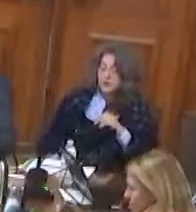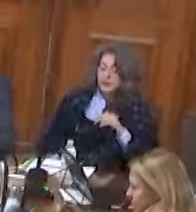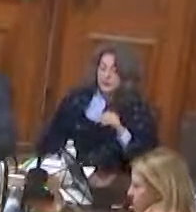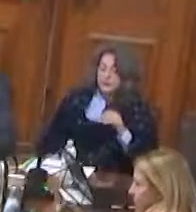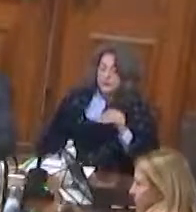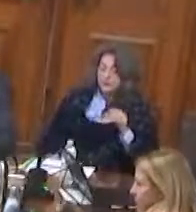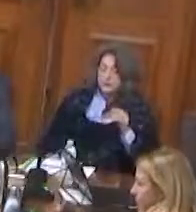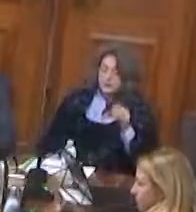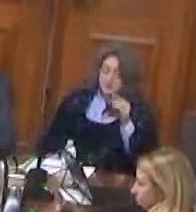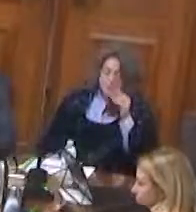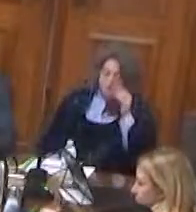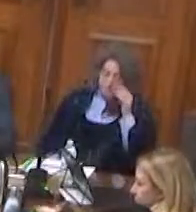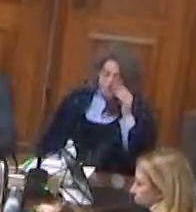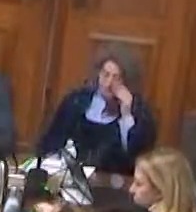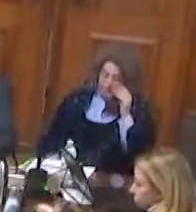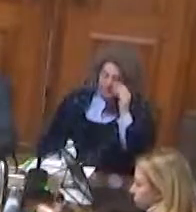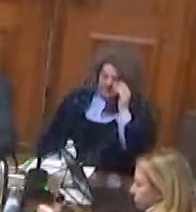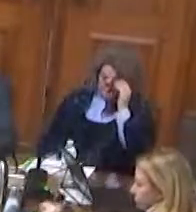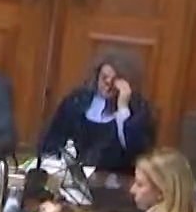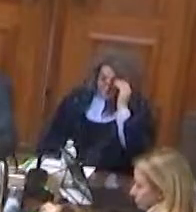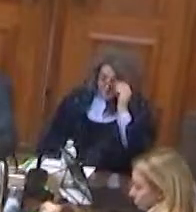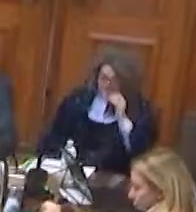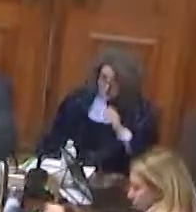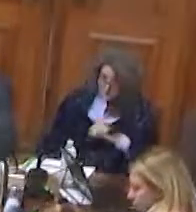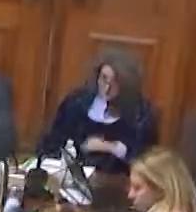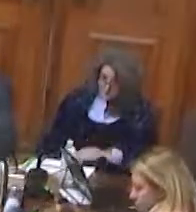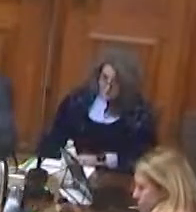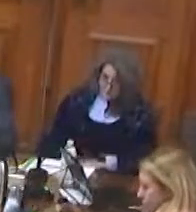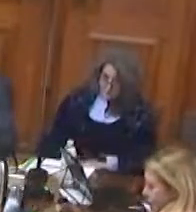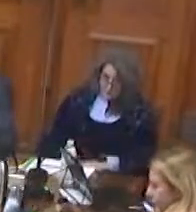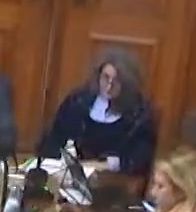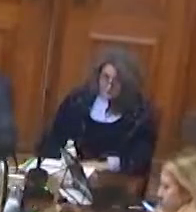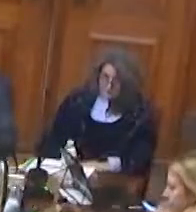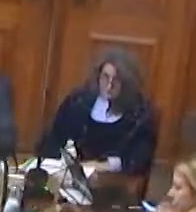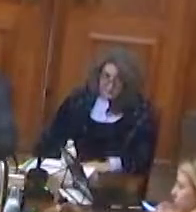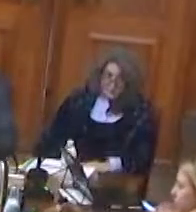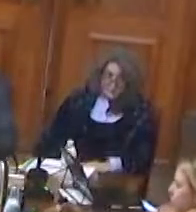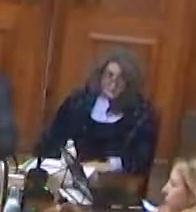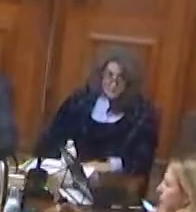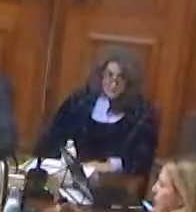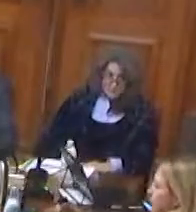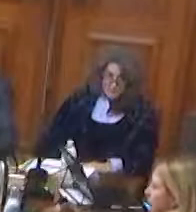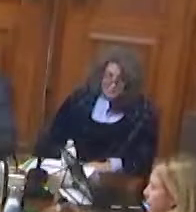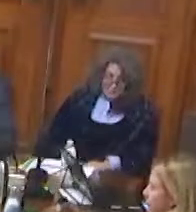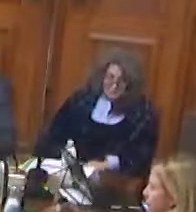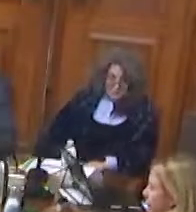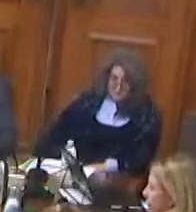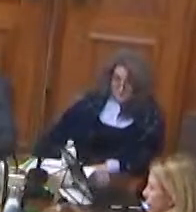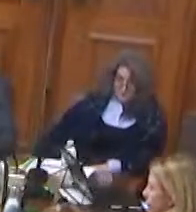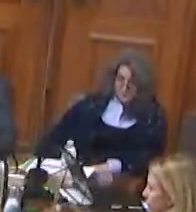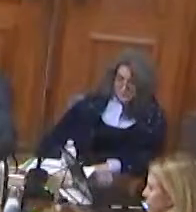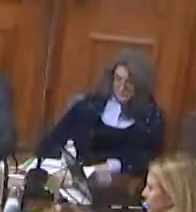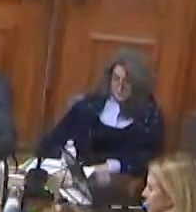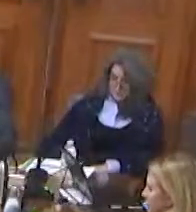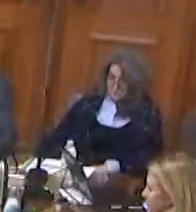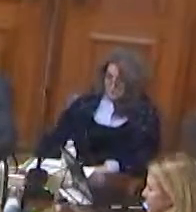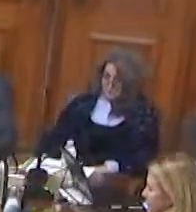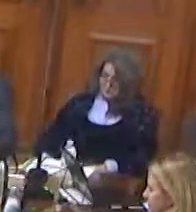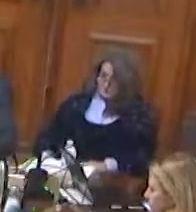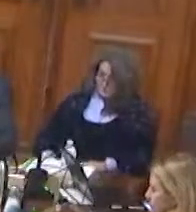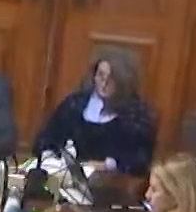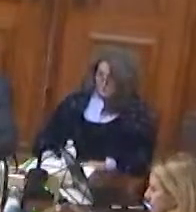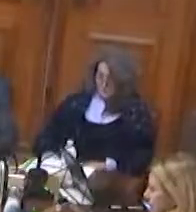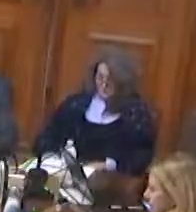Gross. Here. Mrs. Harris. Here. President Crouse. Here. Mr. Lavelle. Mr. O'Connor. Mrs. Kell Smith.